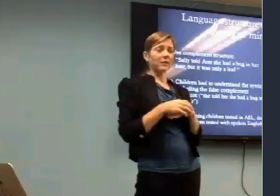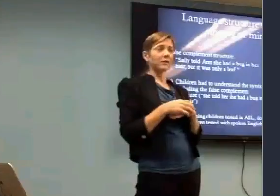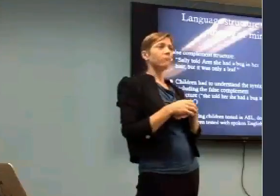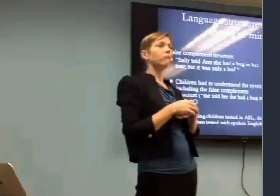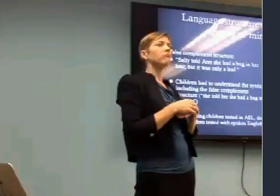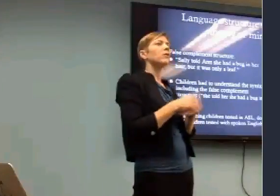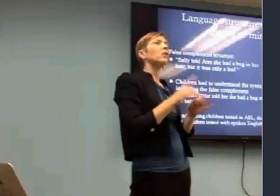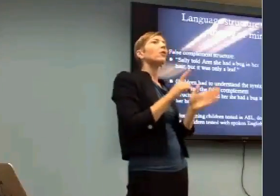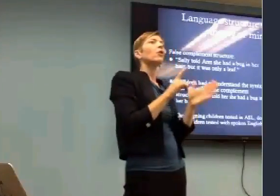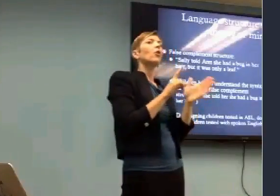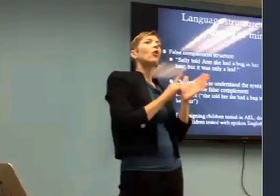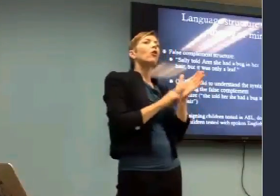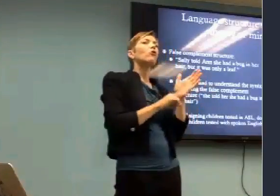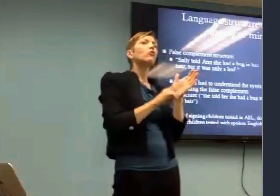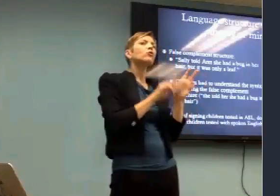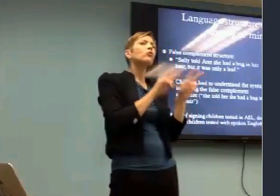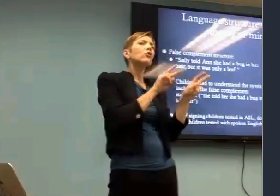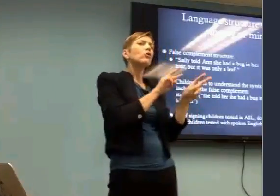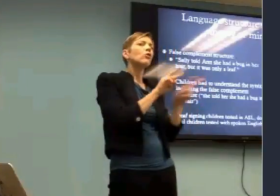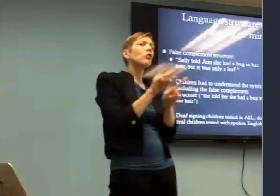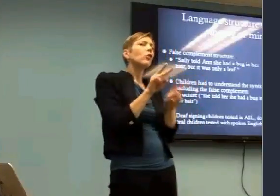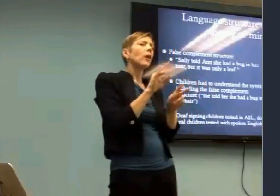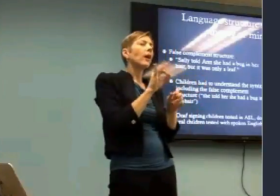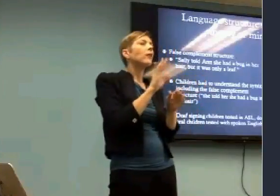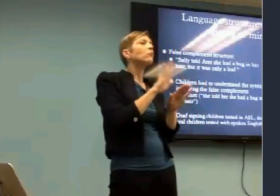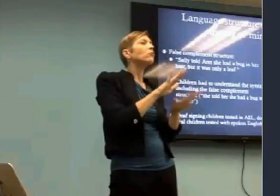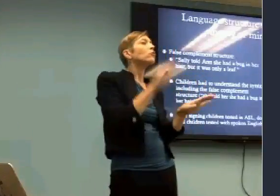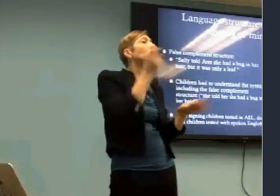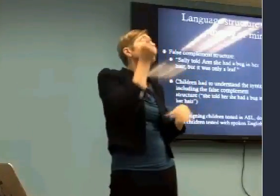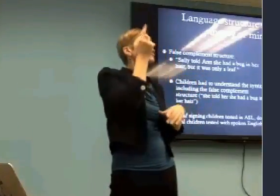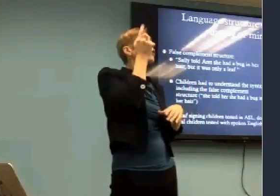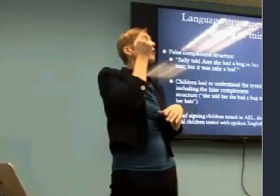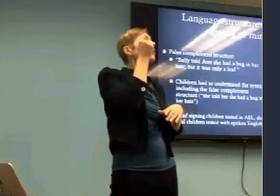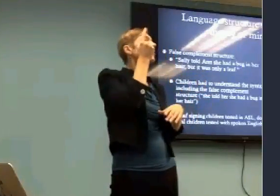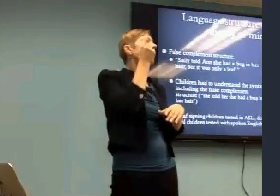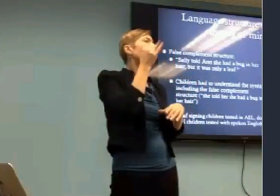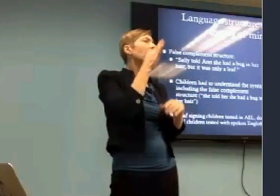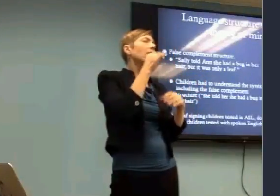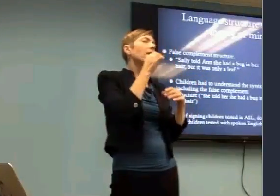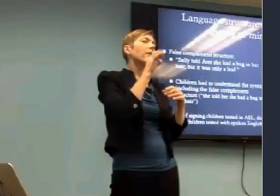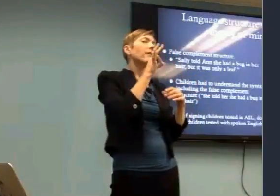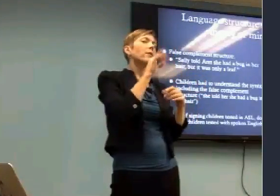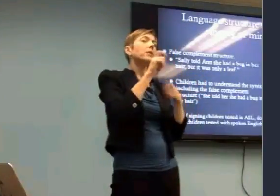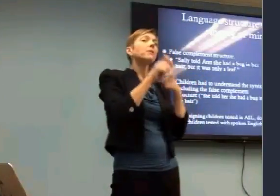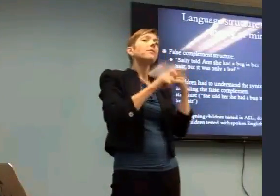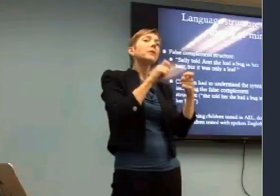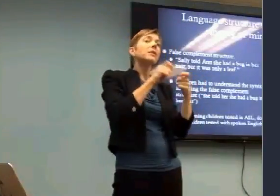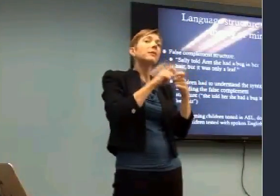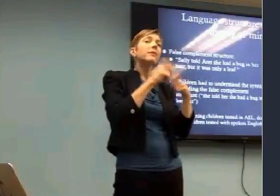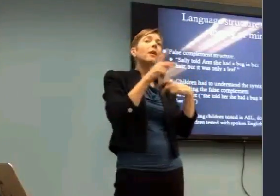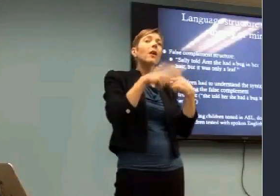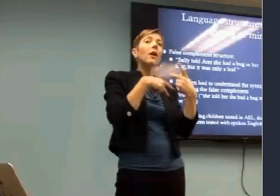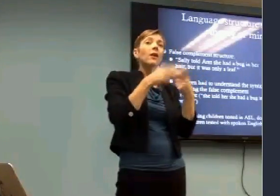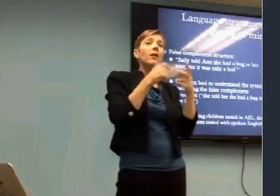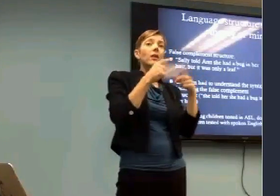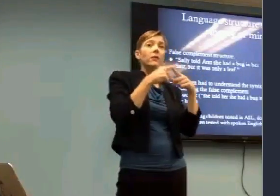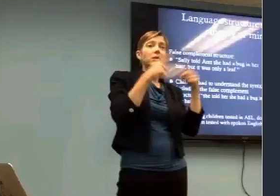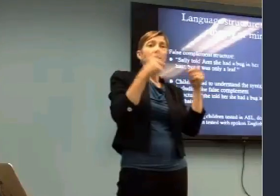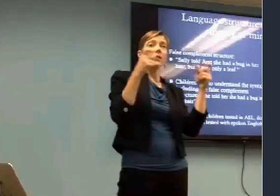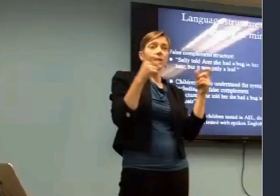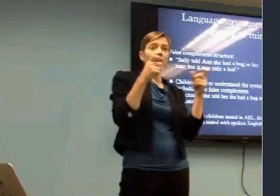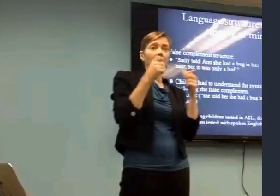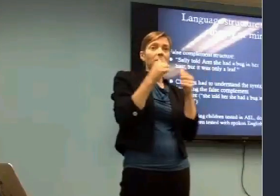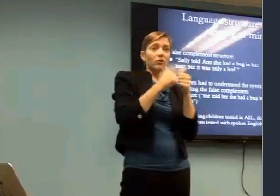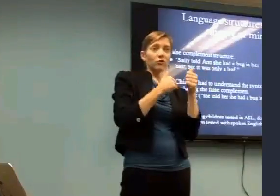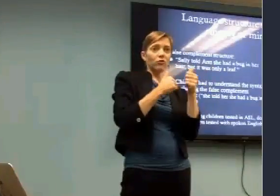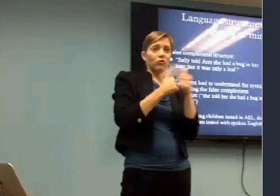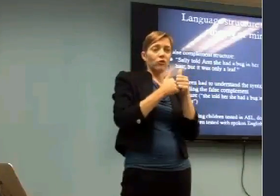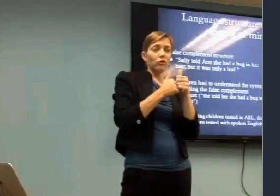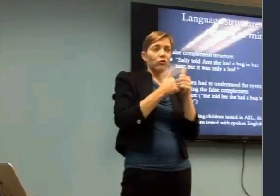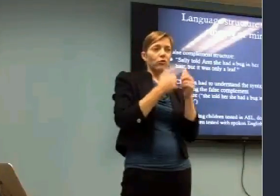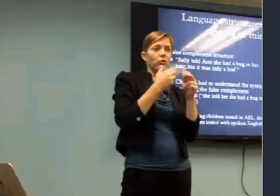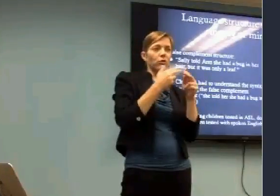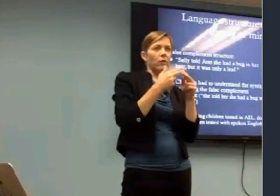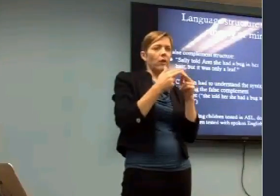So in order to test this hypothesis, researchers have looked at the understanding of specific types of